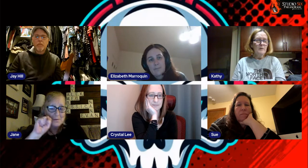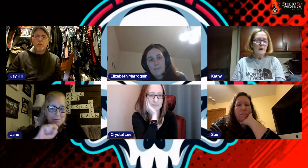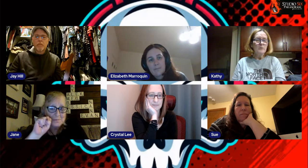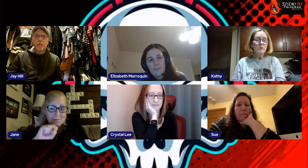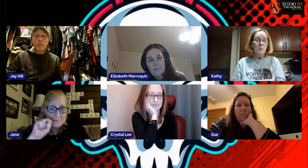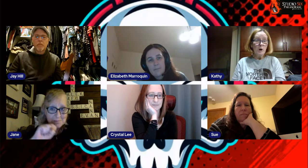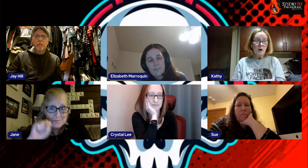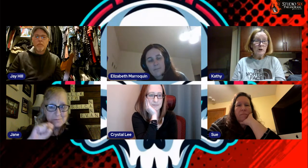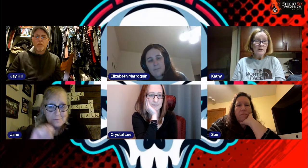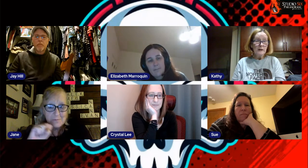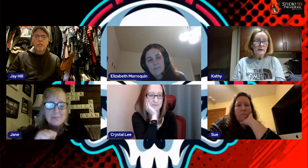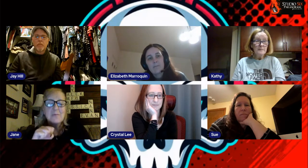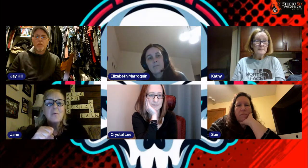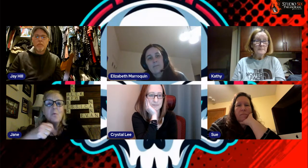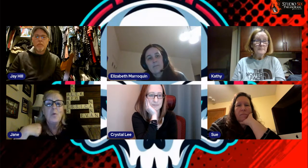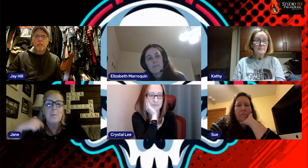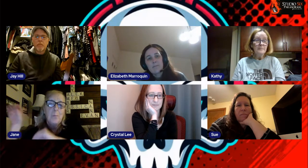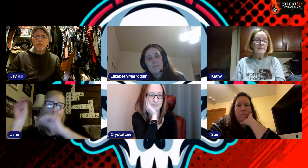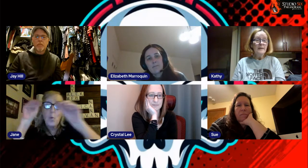And when I went to work,